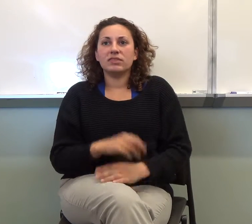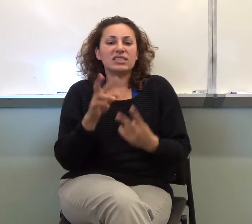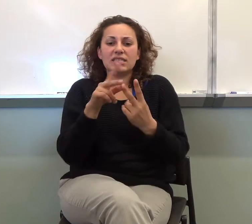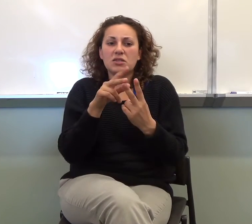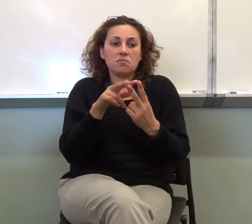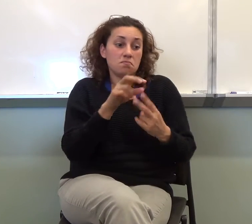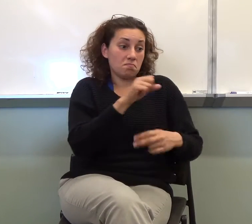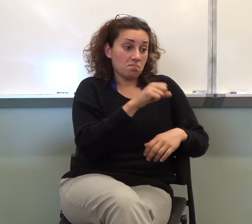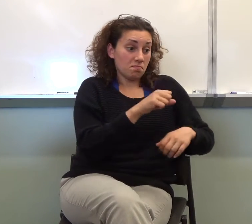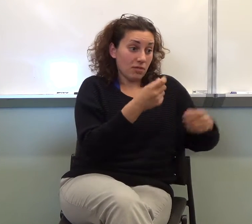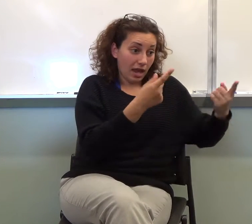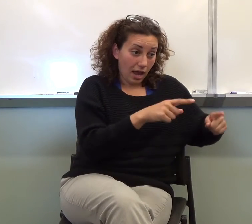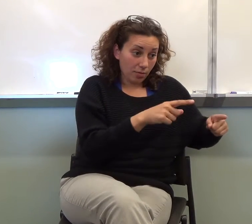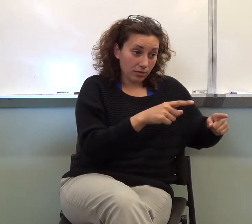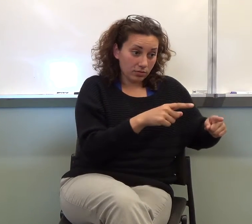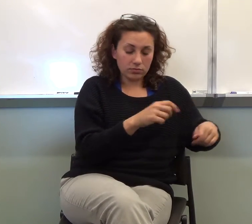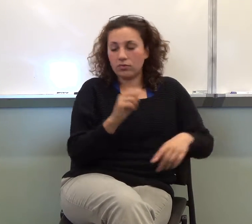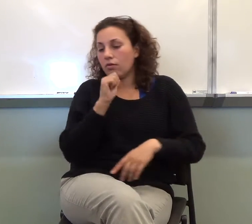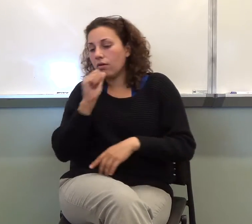called complementary.